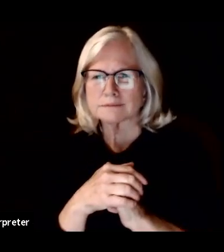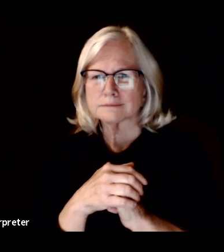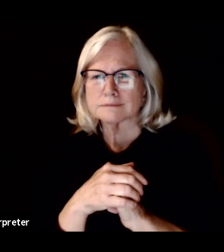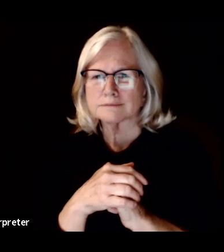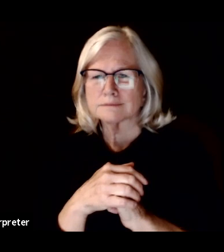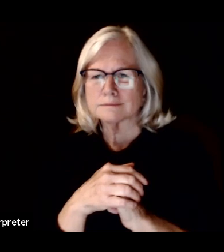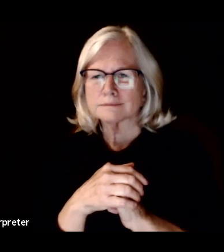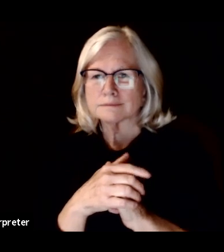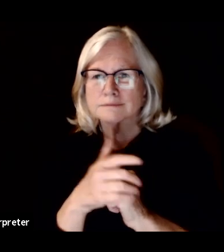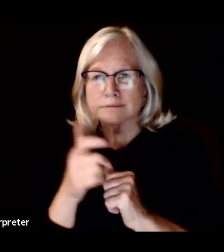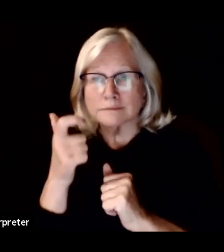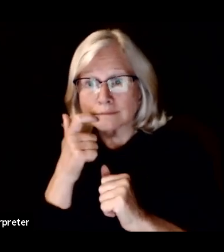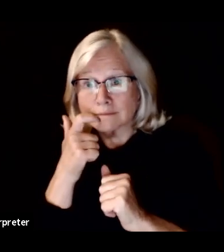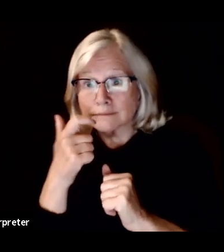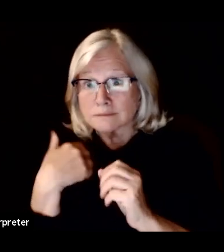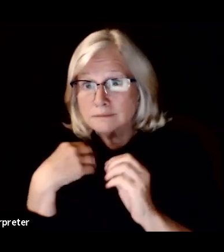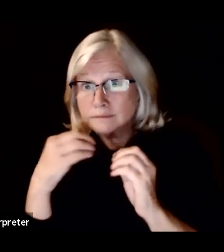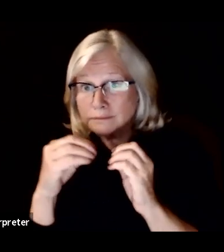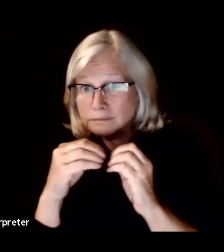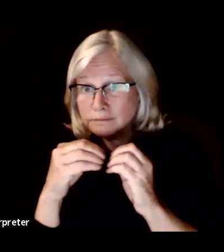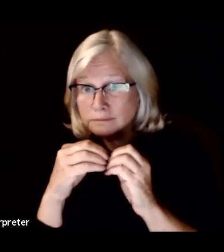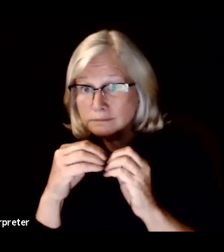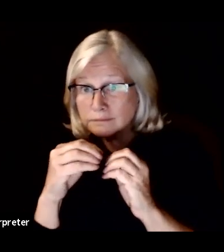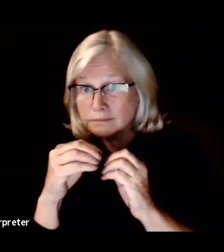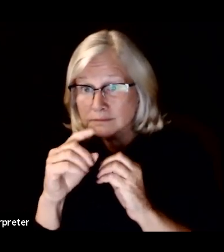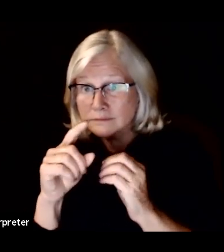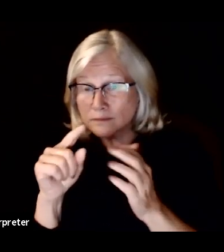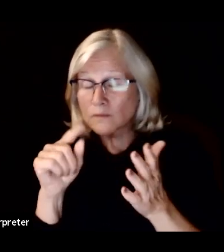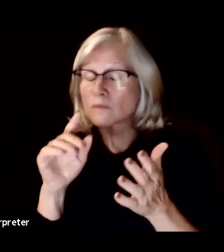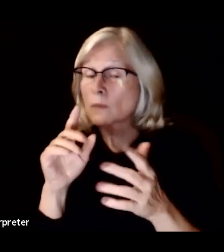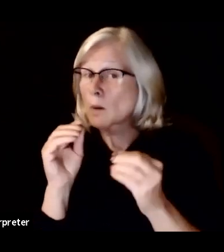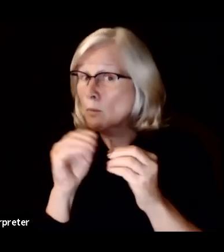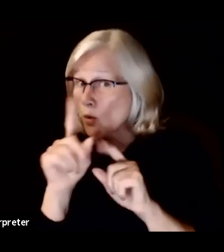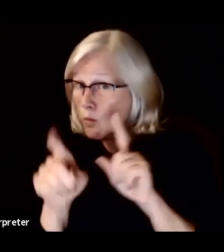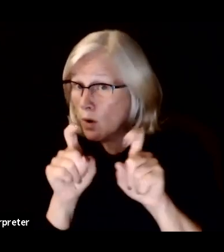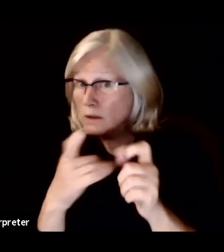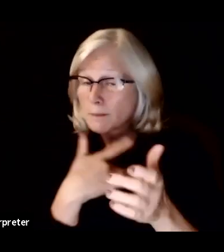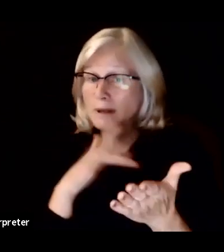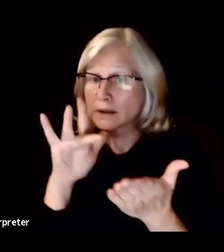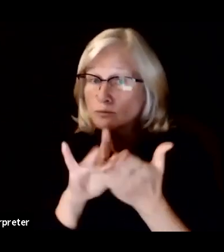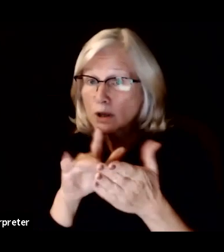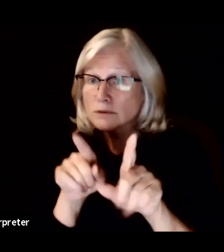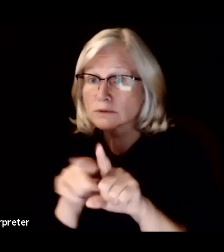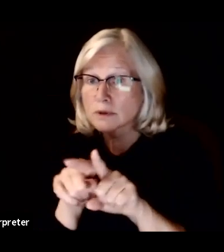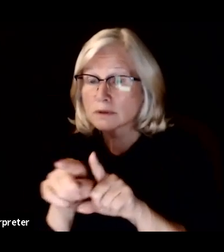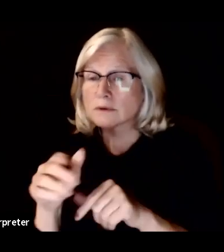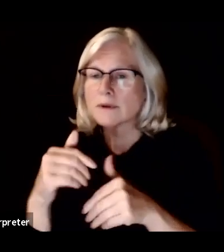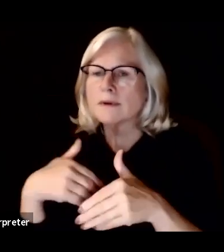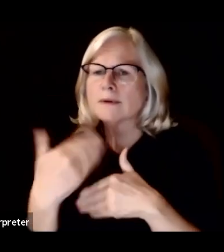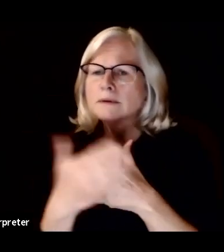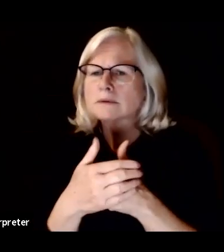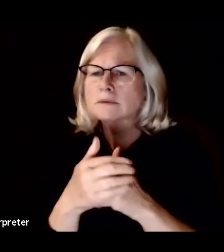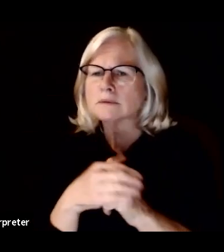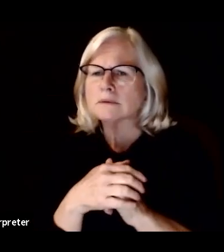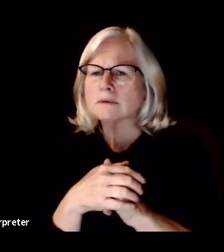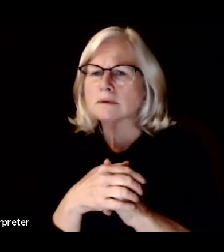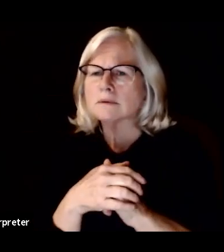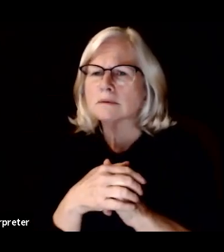one on your telephone keypad. Your next question comes from the line of Paul Scott from Forum News Service. Paul, your line is